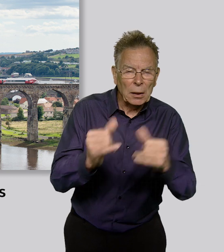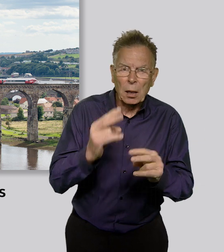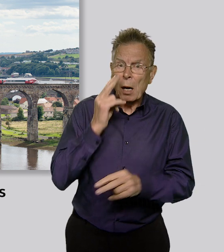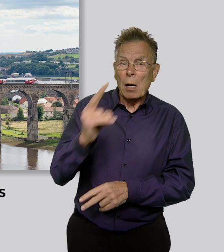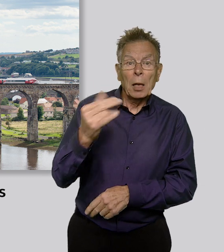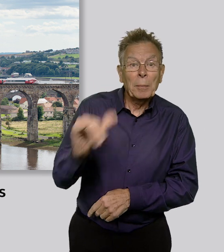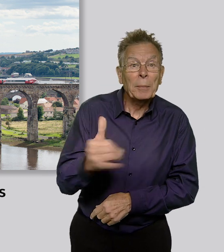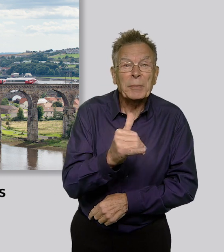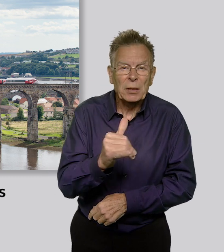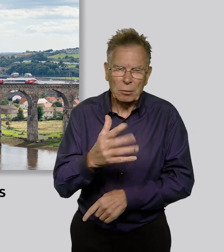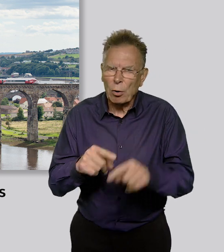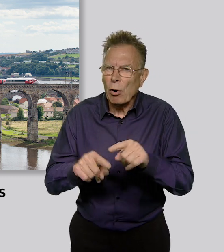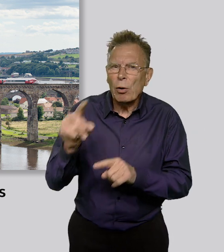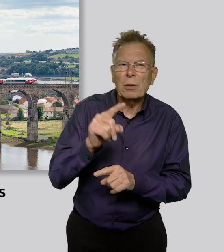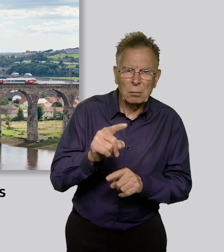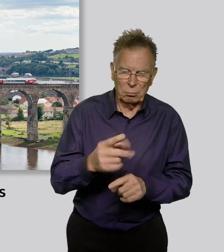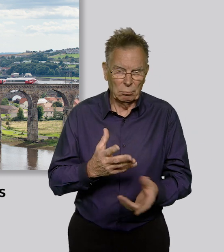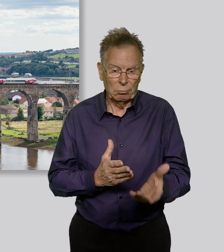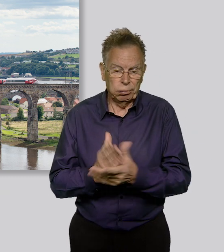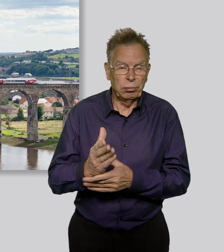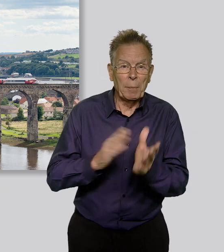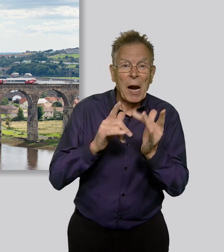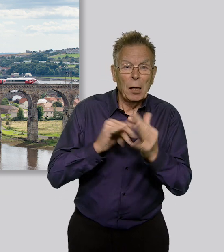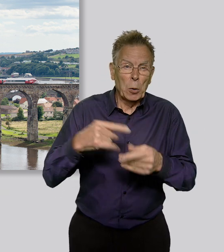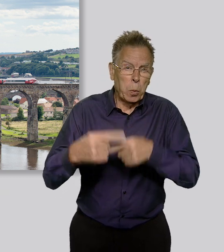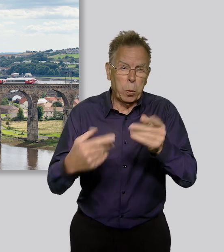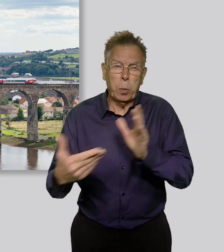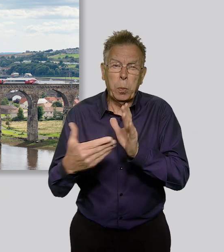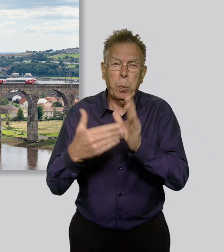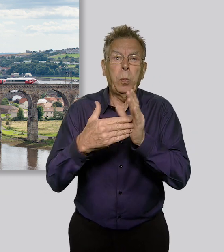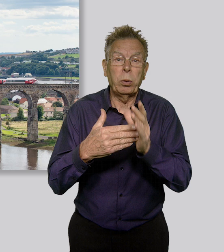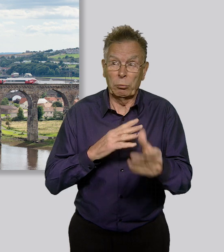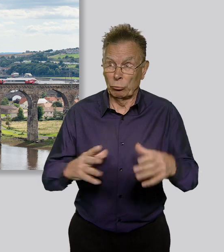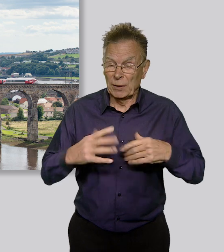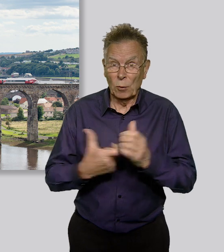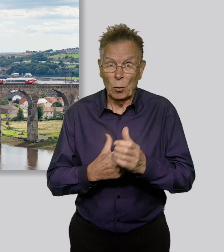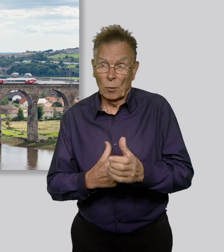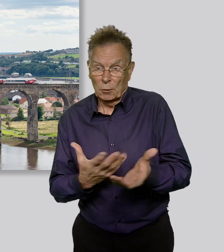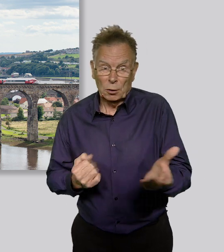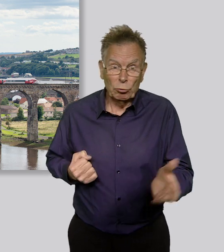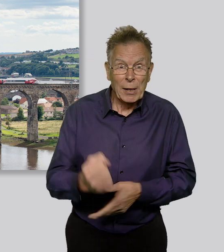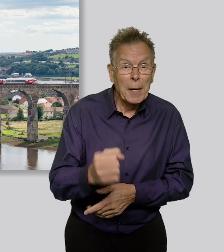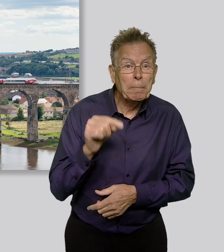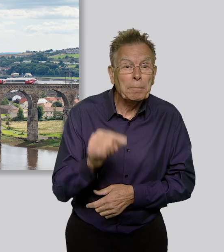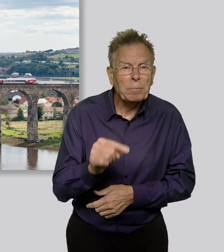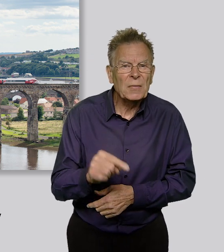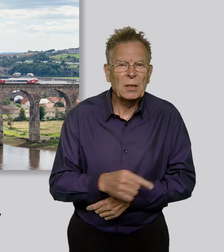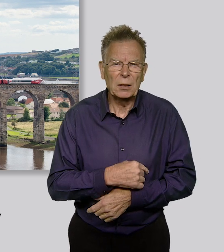You may have spotted our test trains out and about on the route, clocking up the miles ready for their introduction into